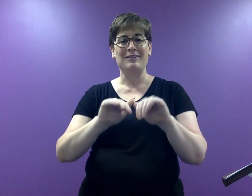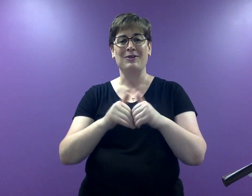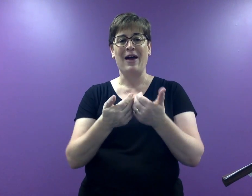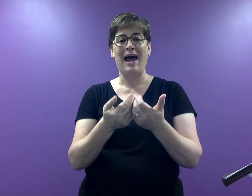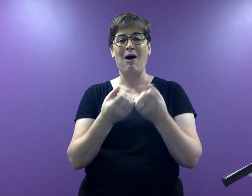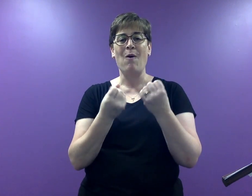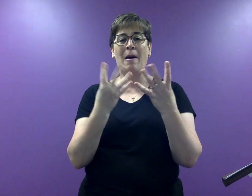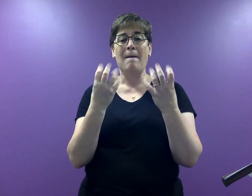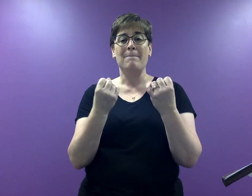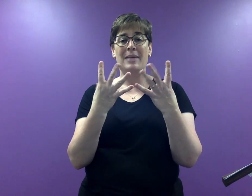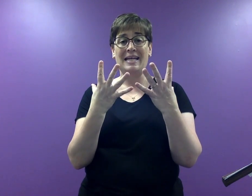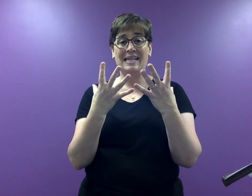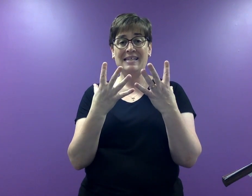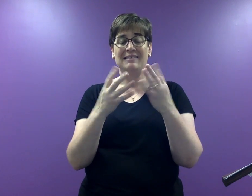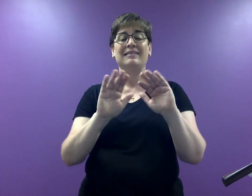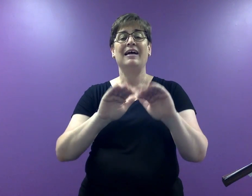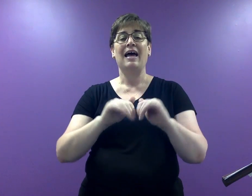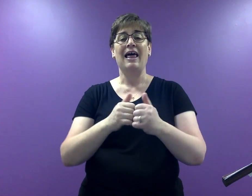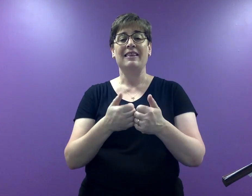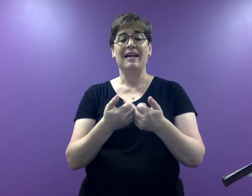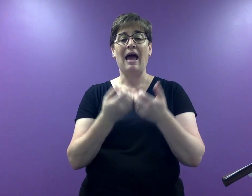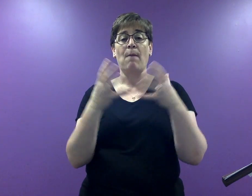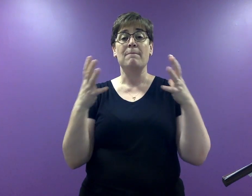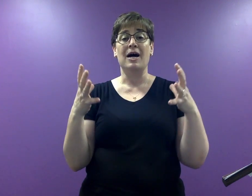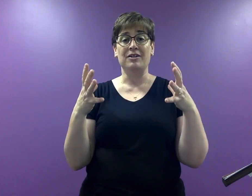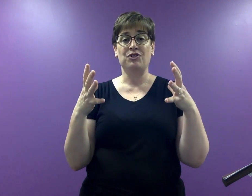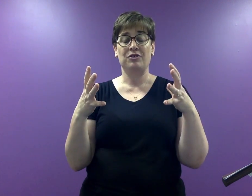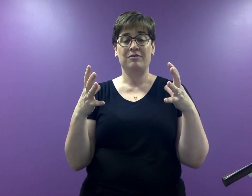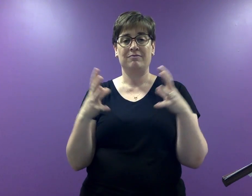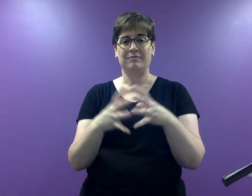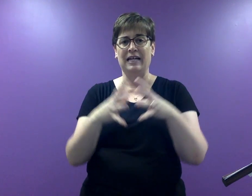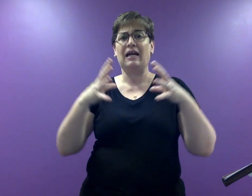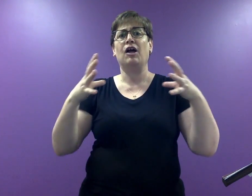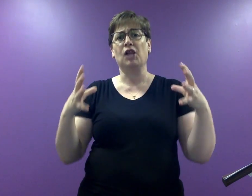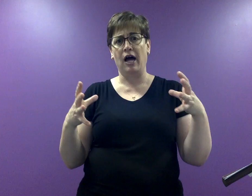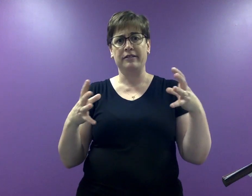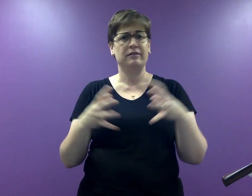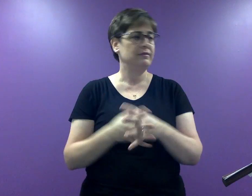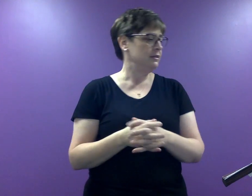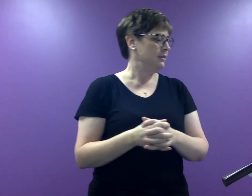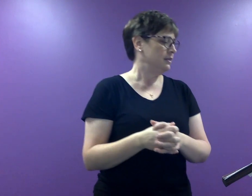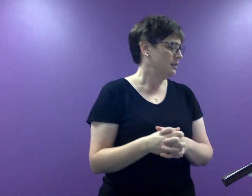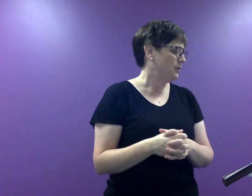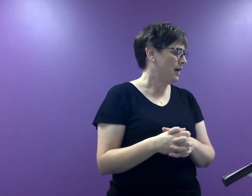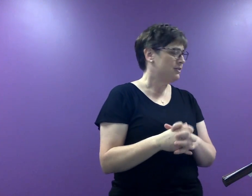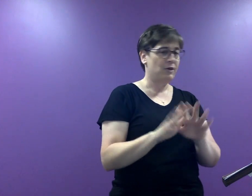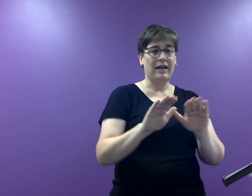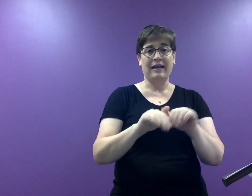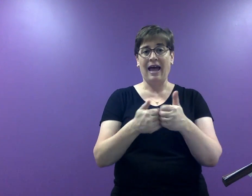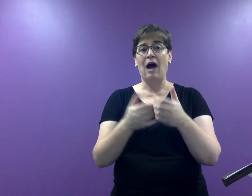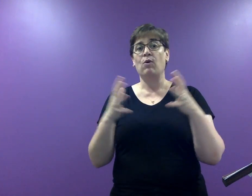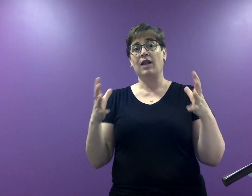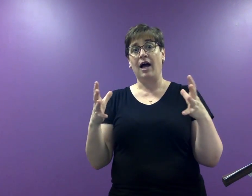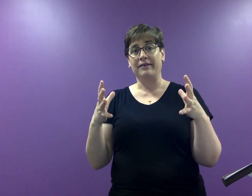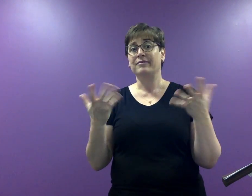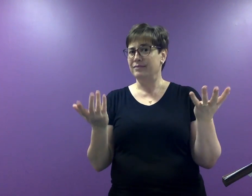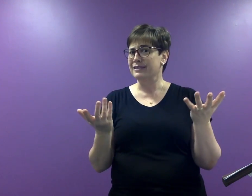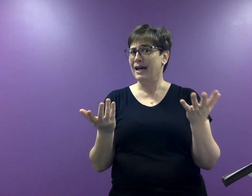So how many and then how much? Like a lot. Okay, so like how a lot is kind of